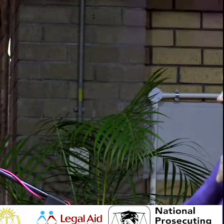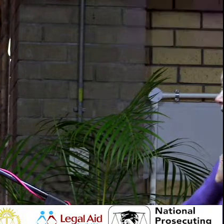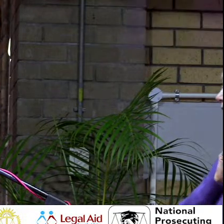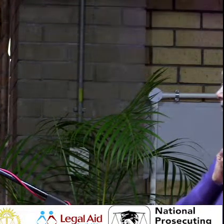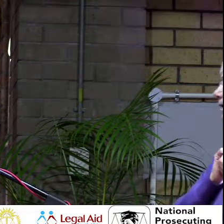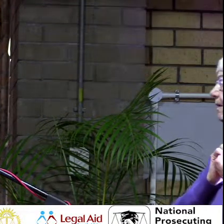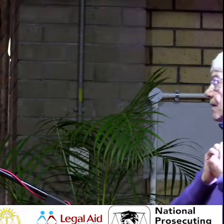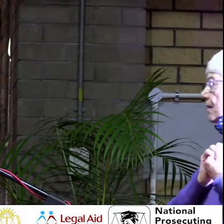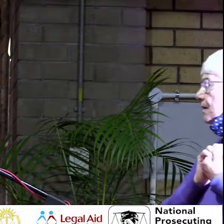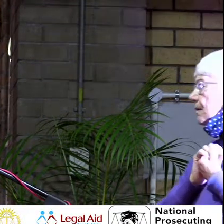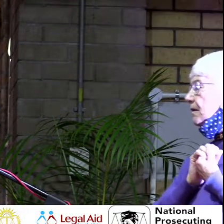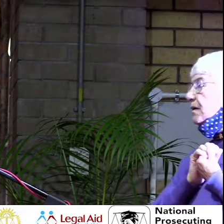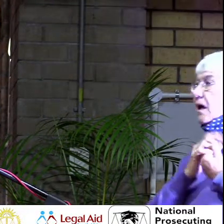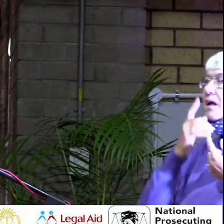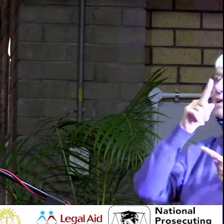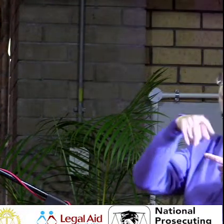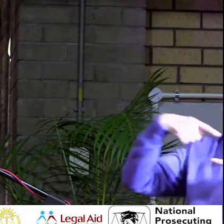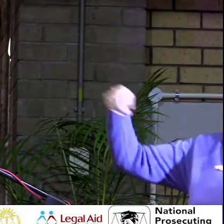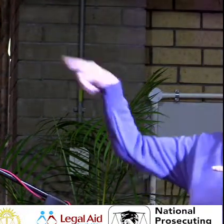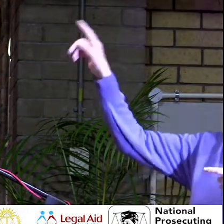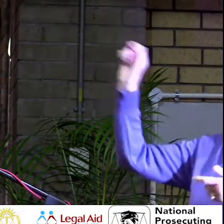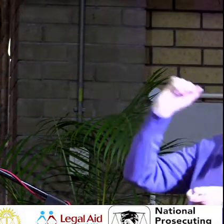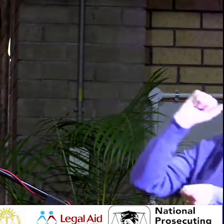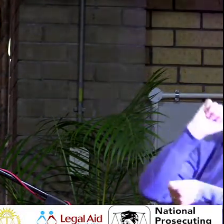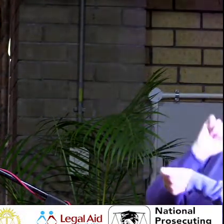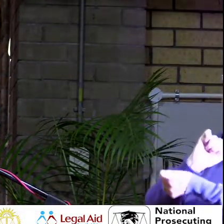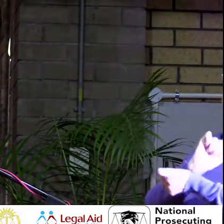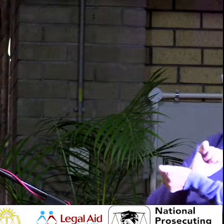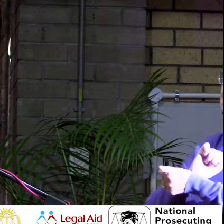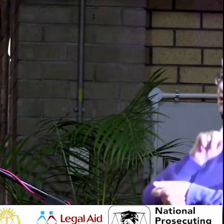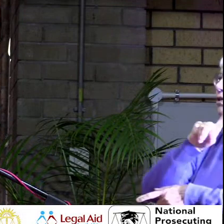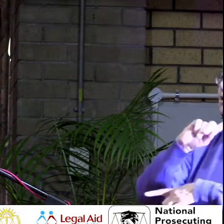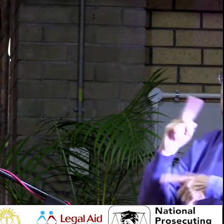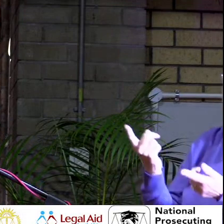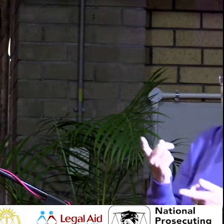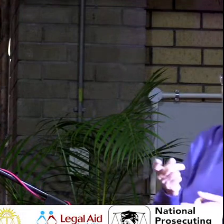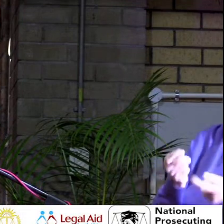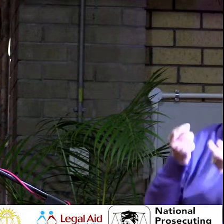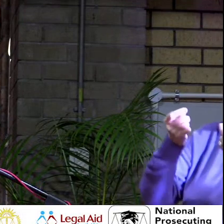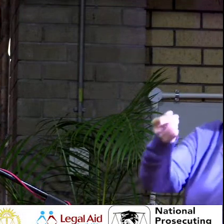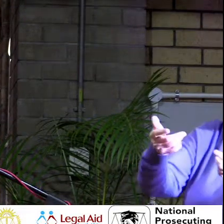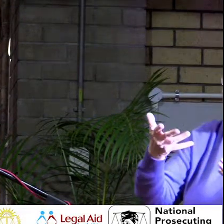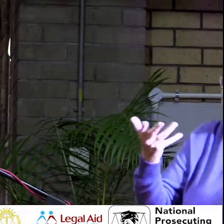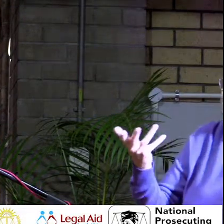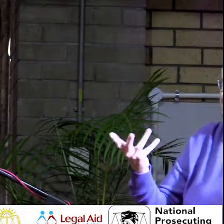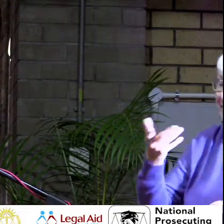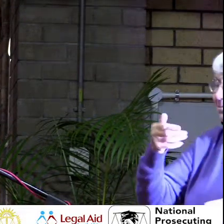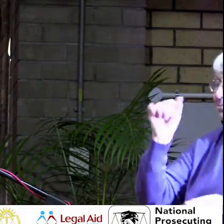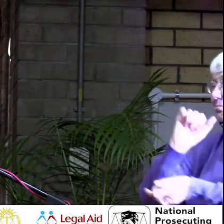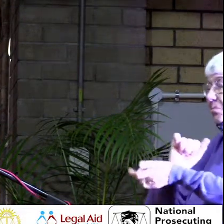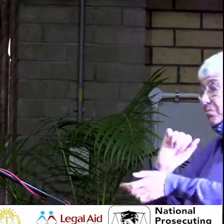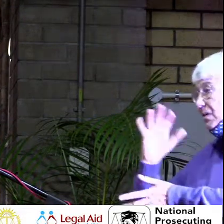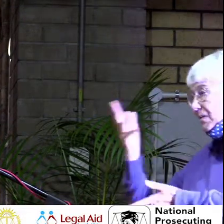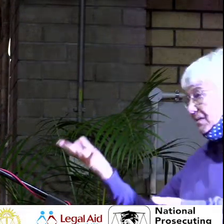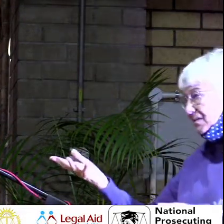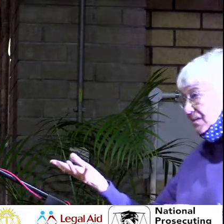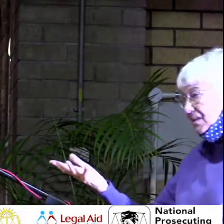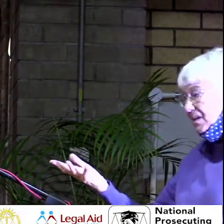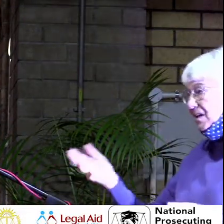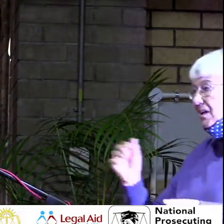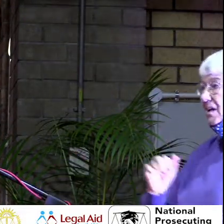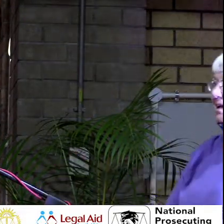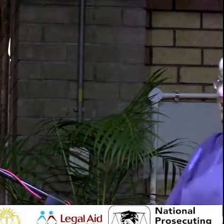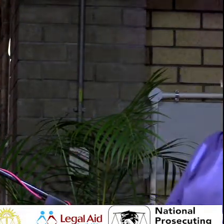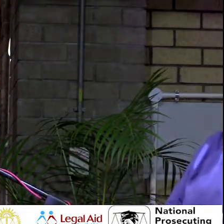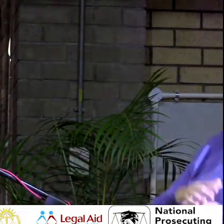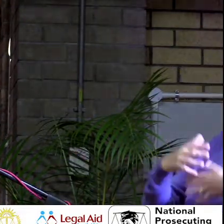fine, you can get your record expunged within, if 10 years have passed and you haven't been convicted